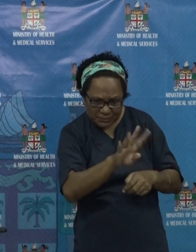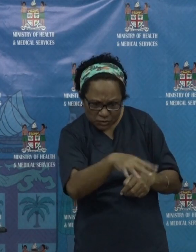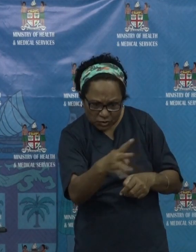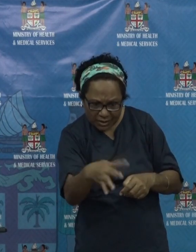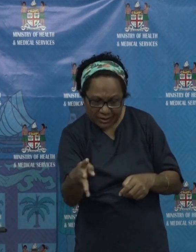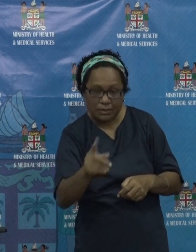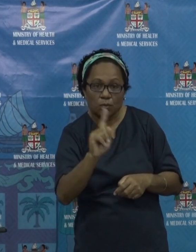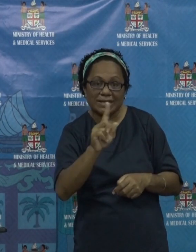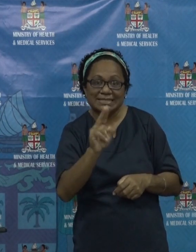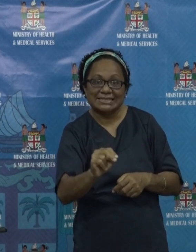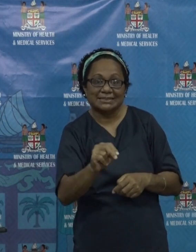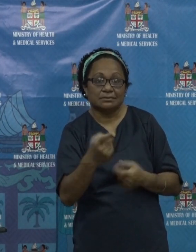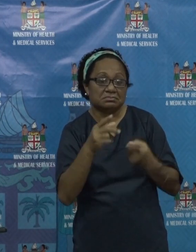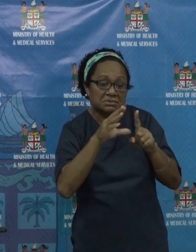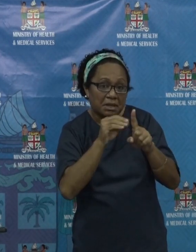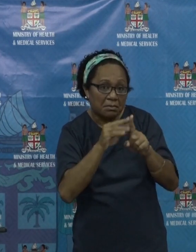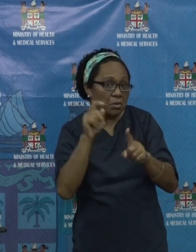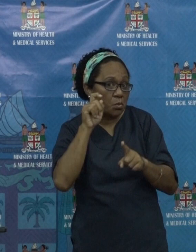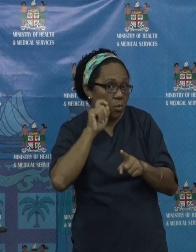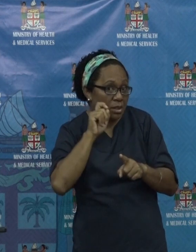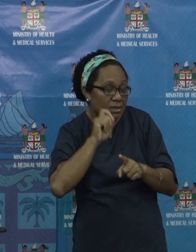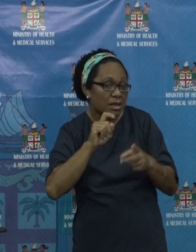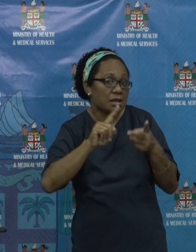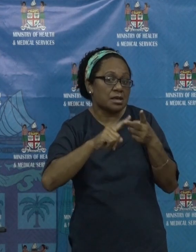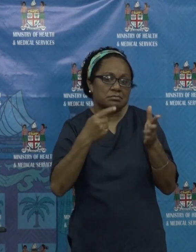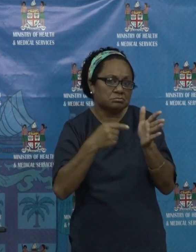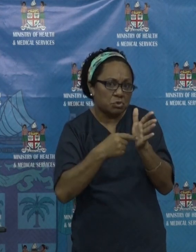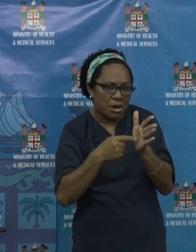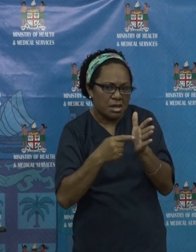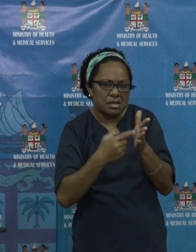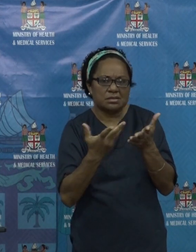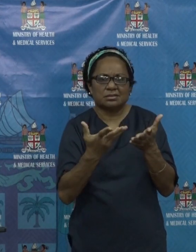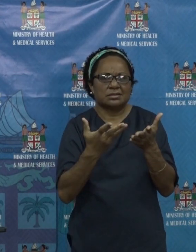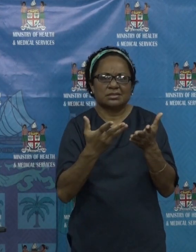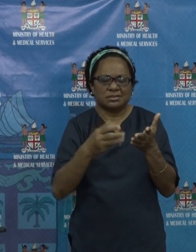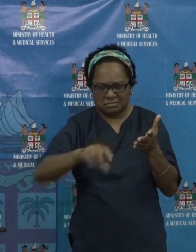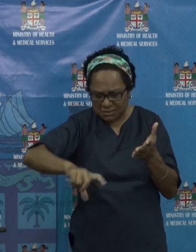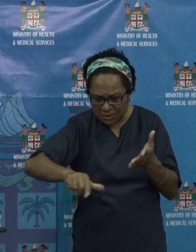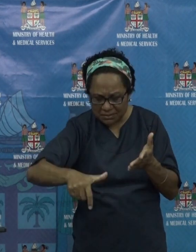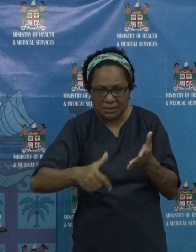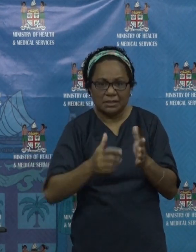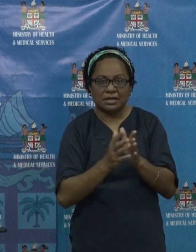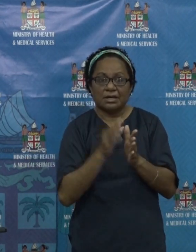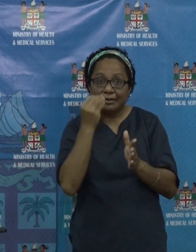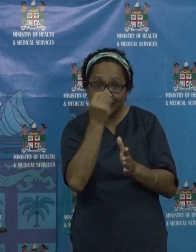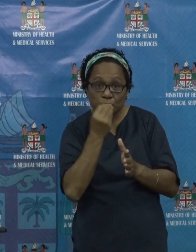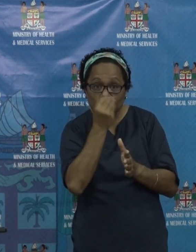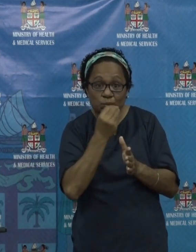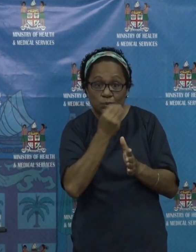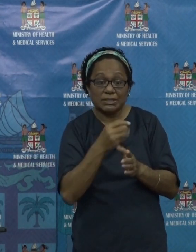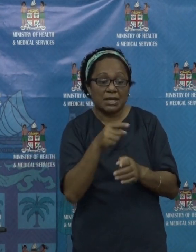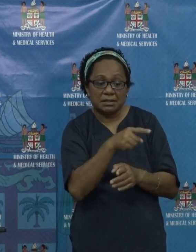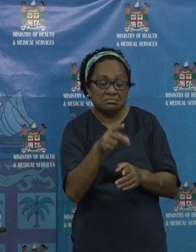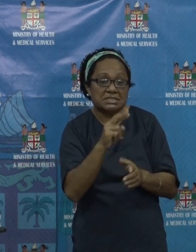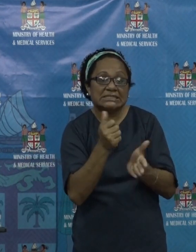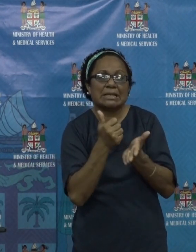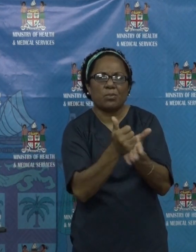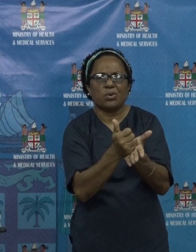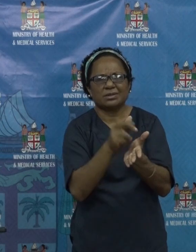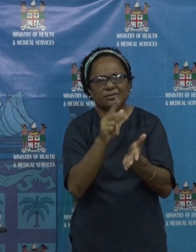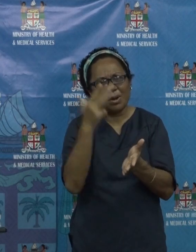in the area of water, sanitation, food, as well as psychosocial support.